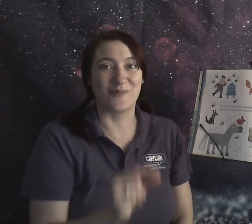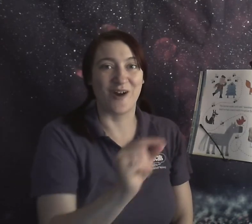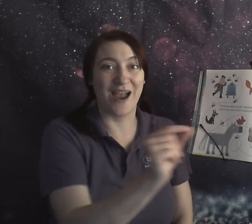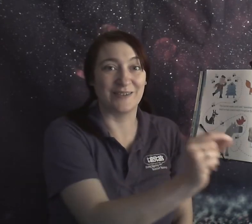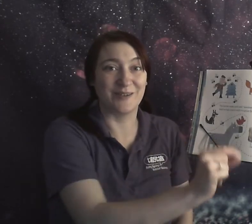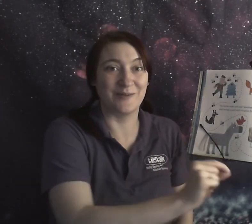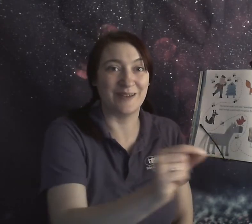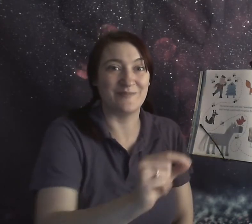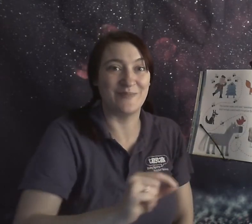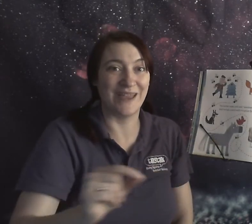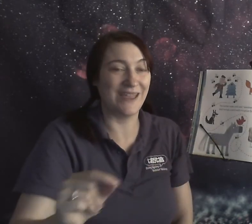prize queen bee.